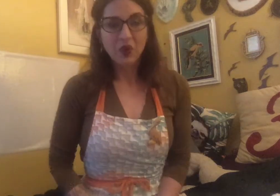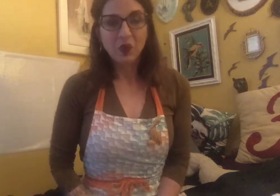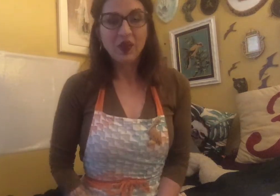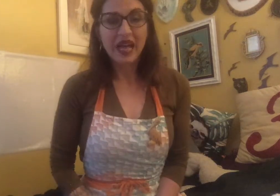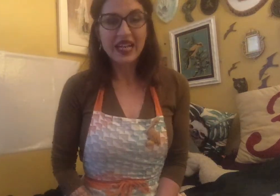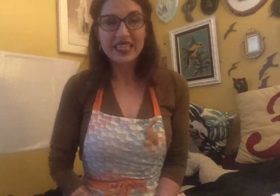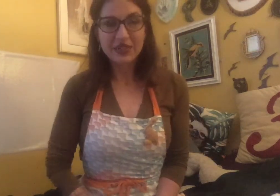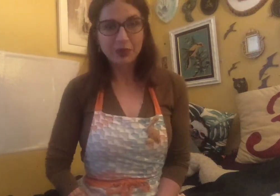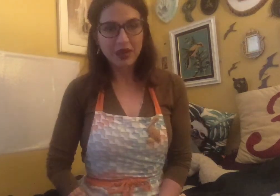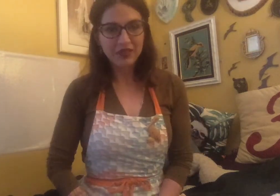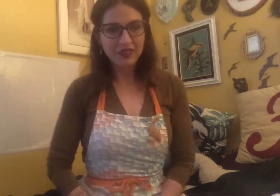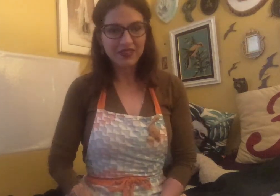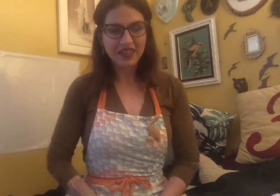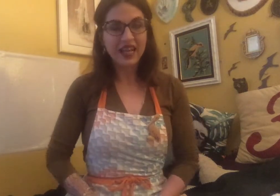When I eat breakfast, I am